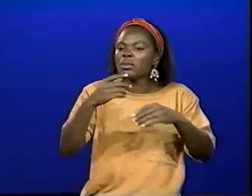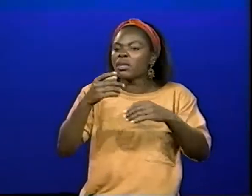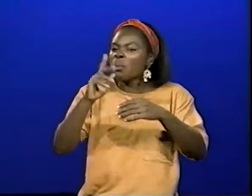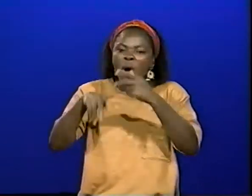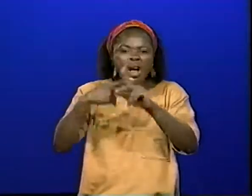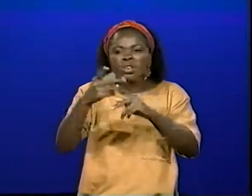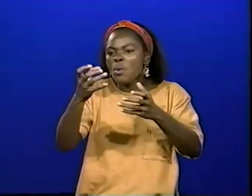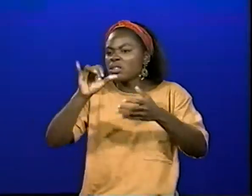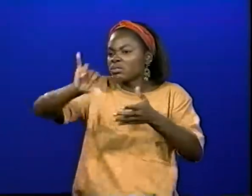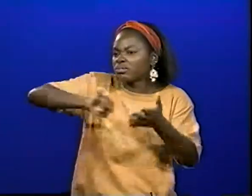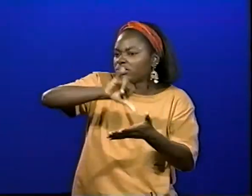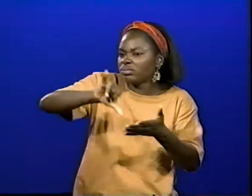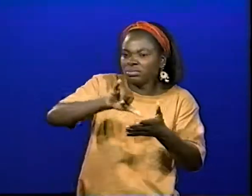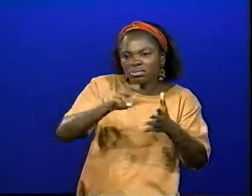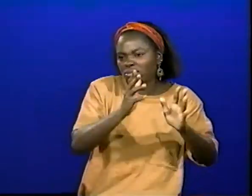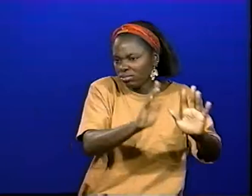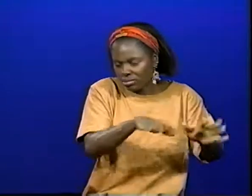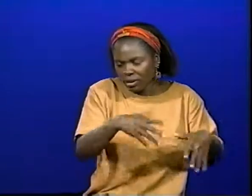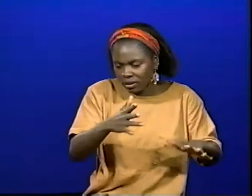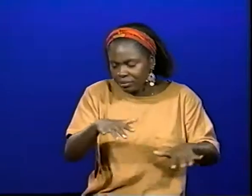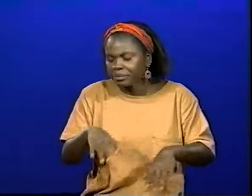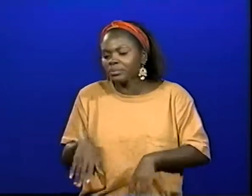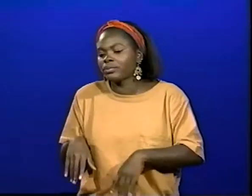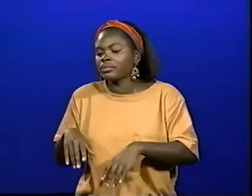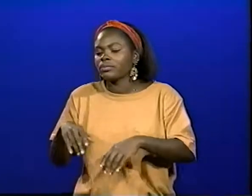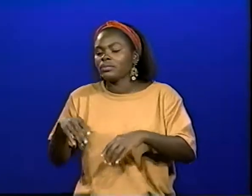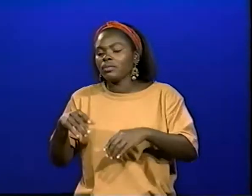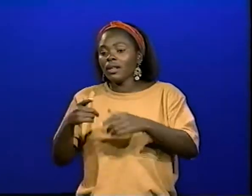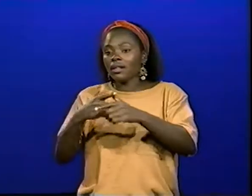Well, you just want to make a regular salad. Use any kind of dressing you want.